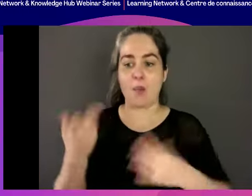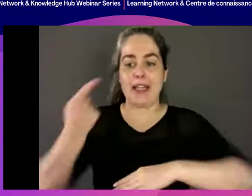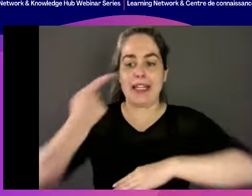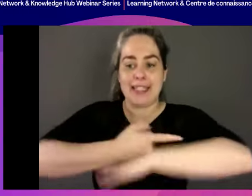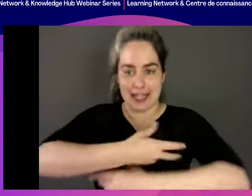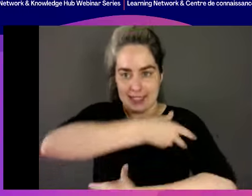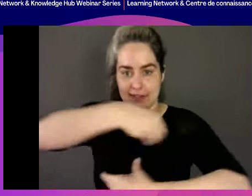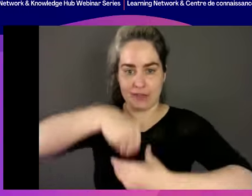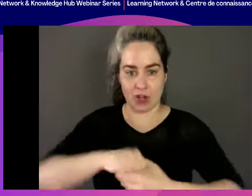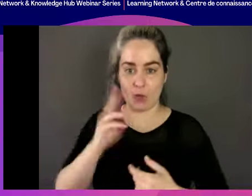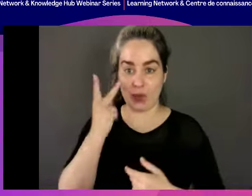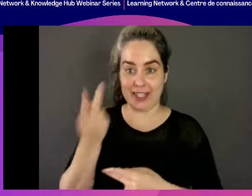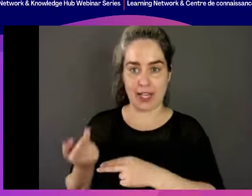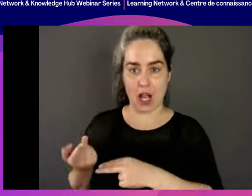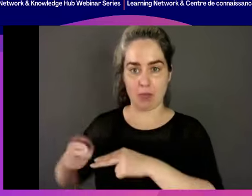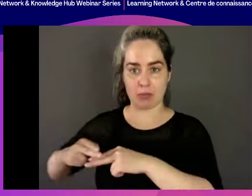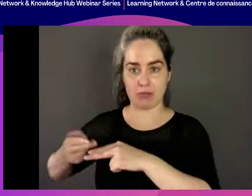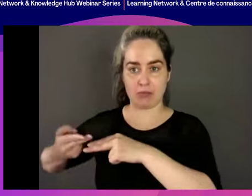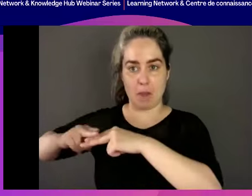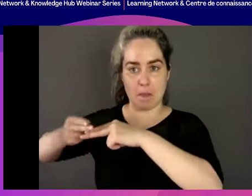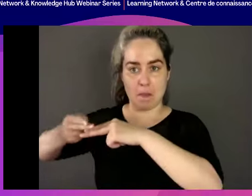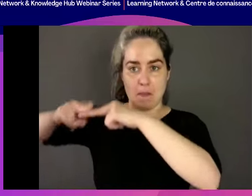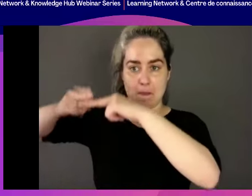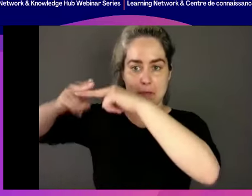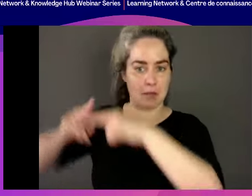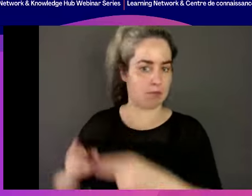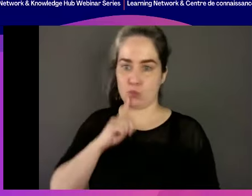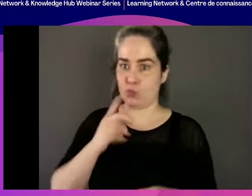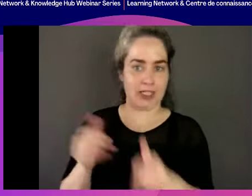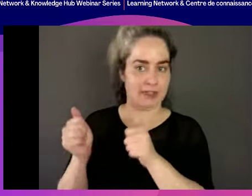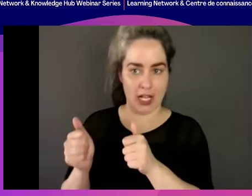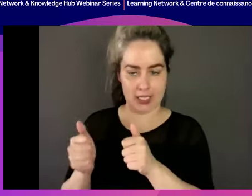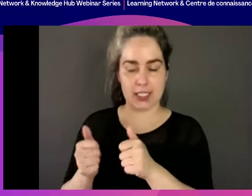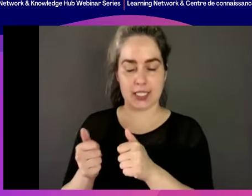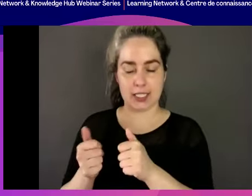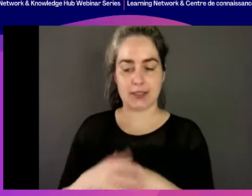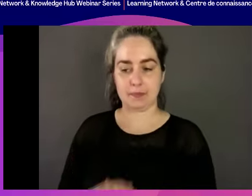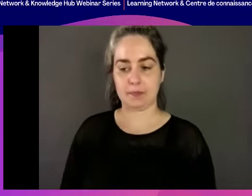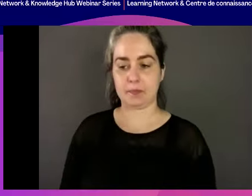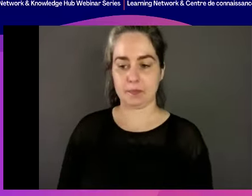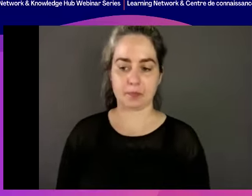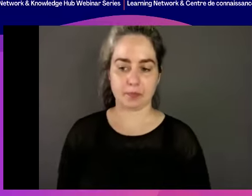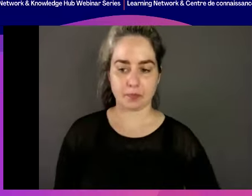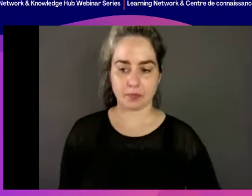but we see that increase very quickly again.